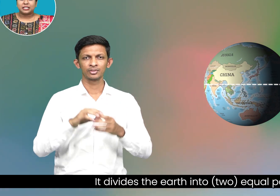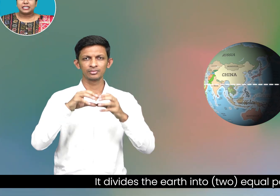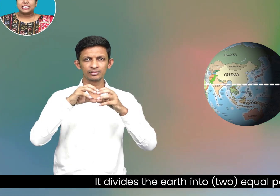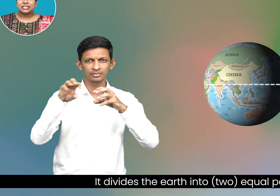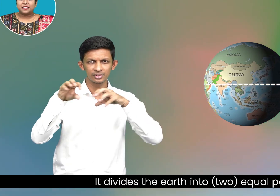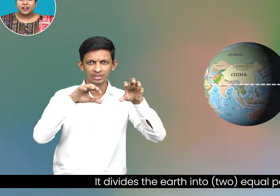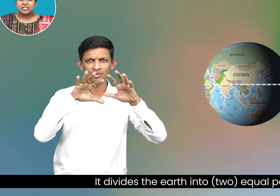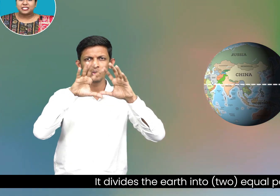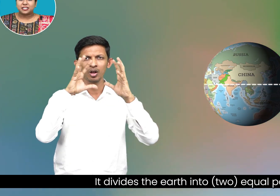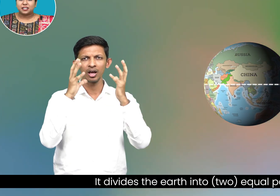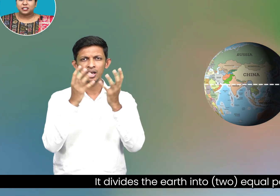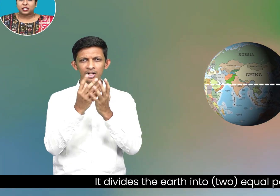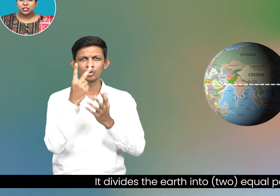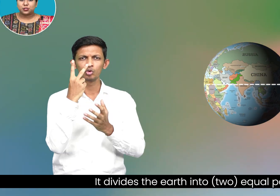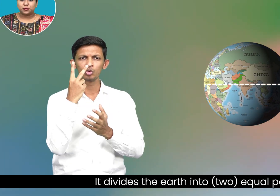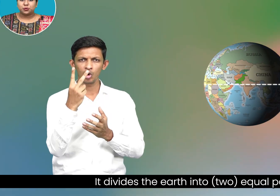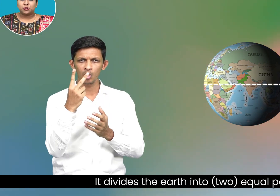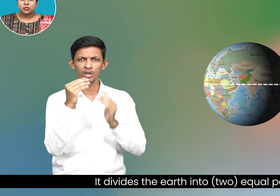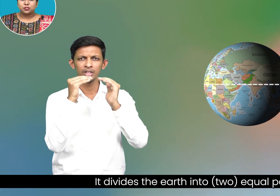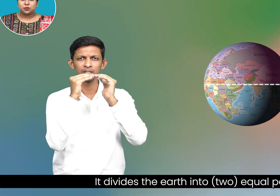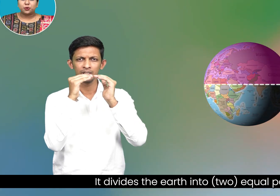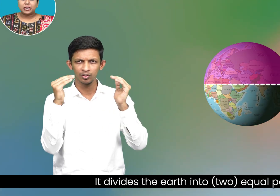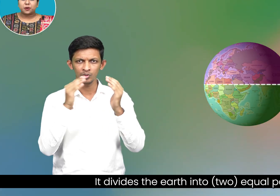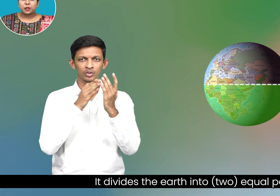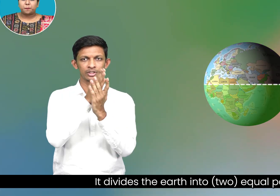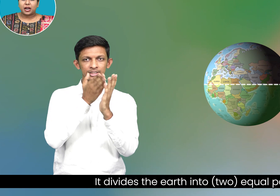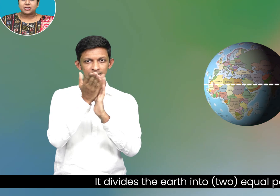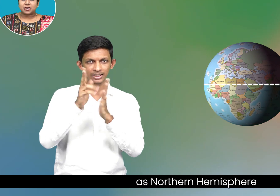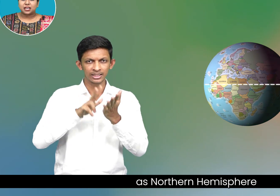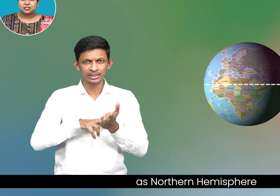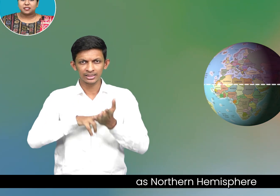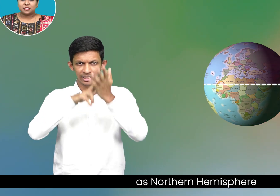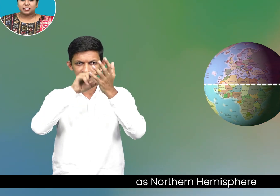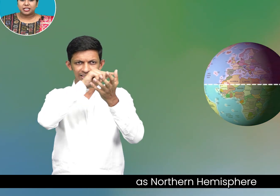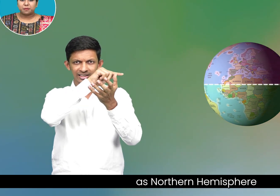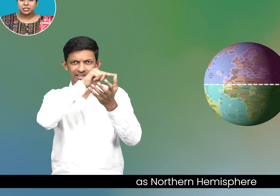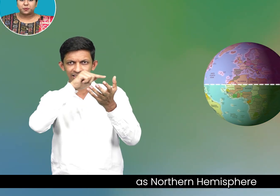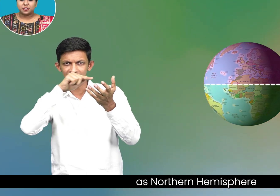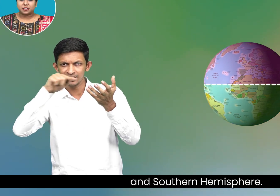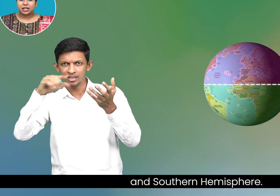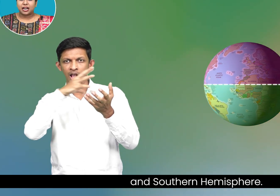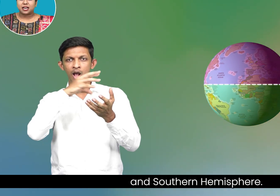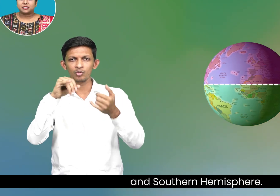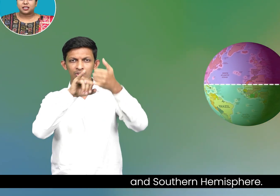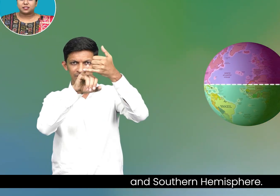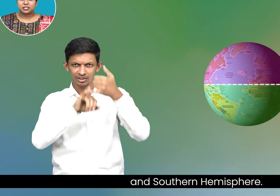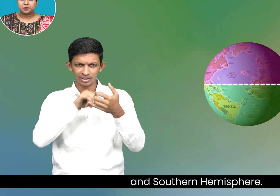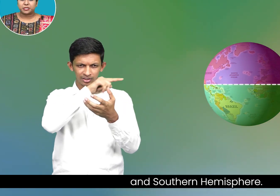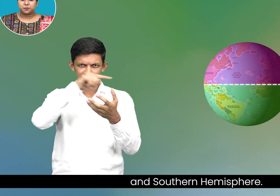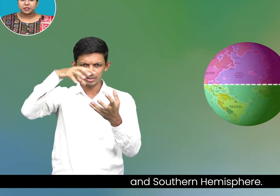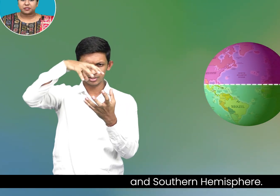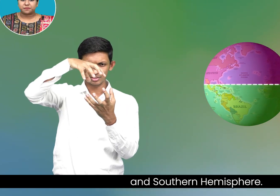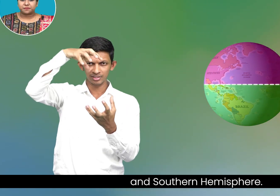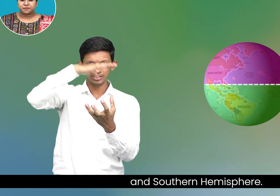It divides the earth into two equal parts as northern hemisphere and southern